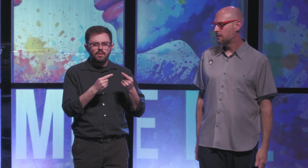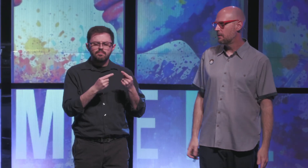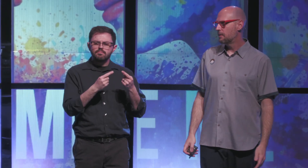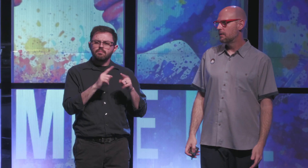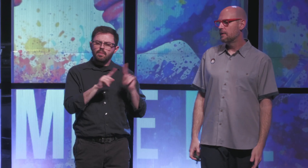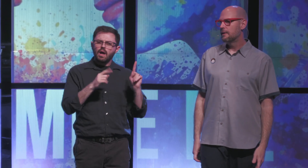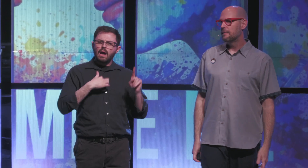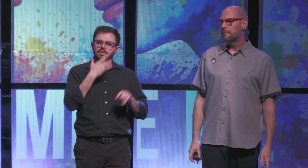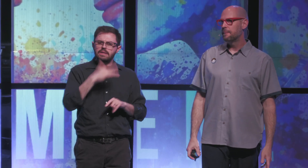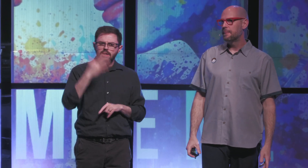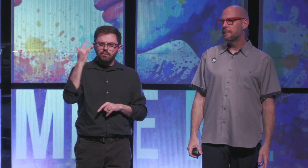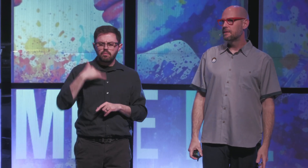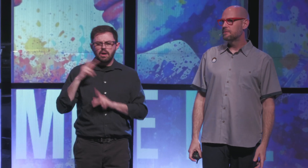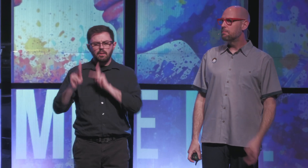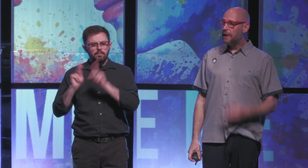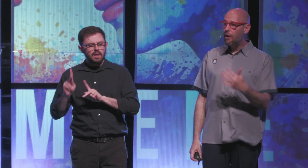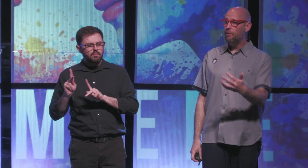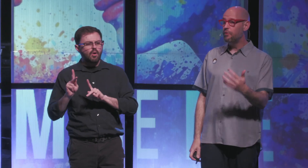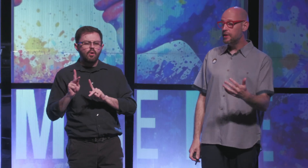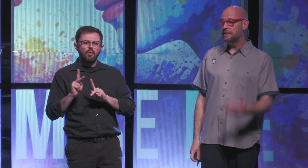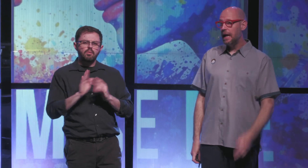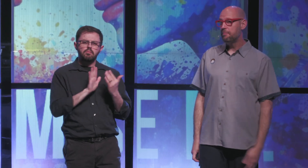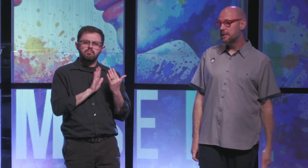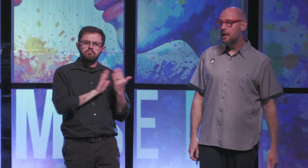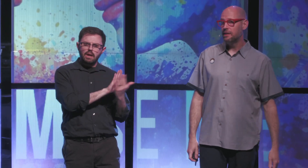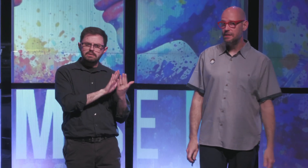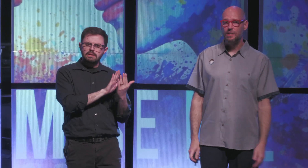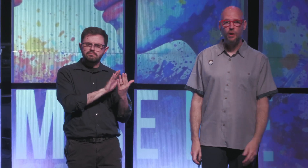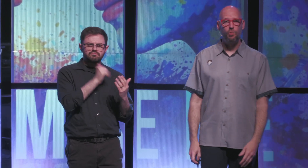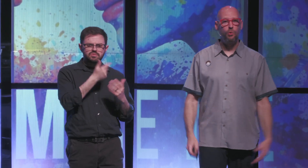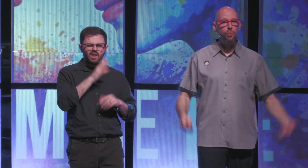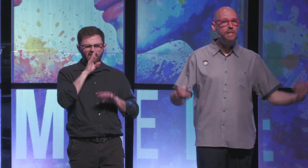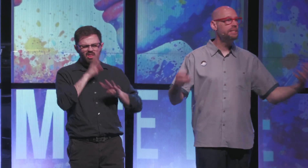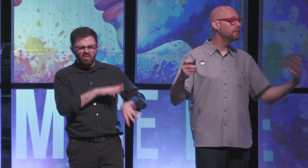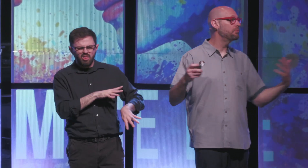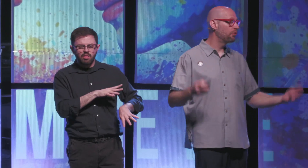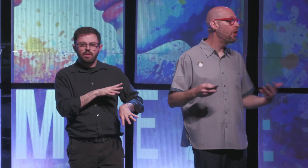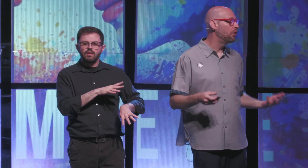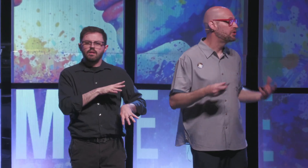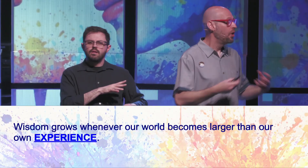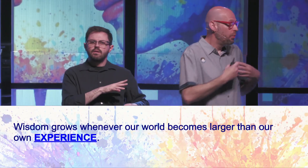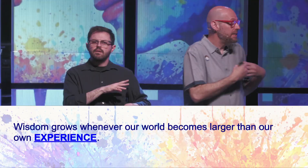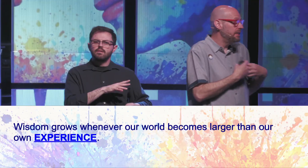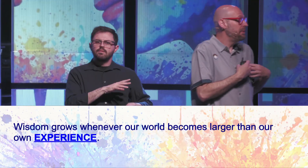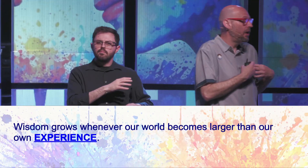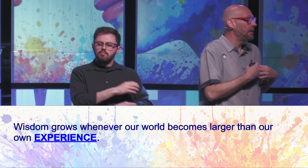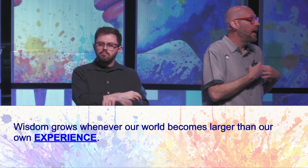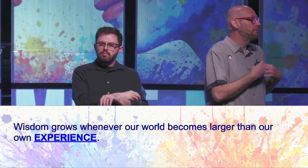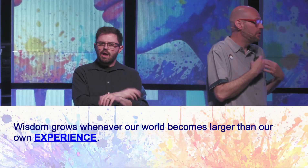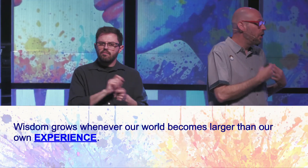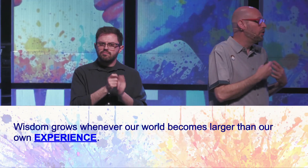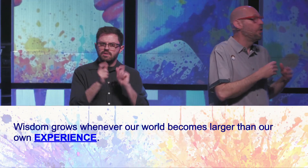me. Some powerful things happen in us and in our world. Wisdom grows.